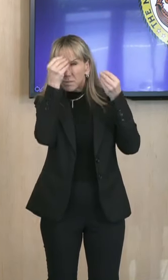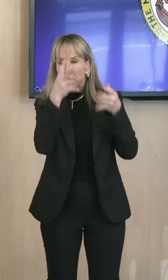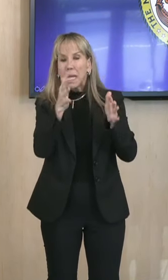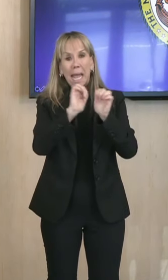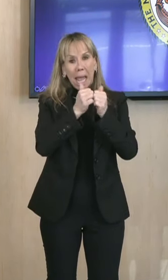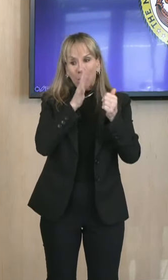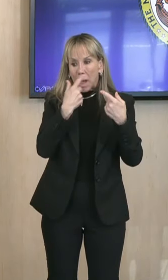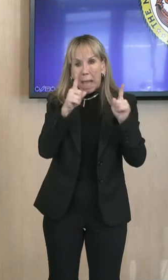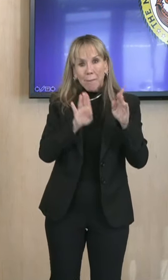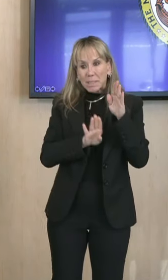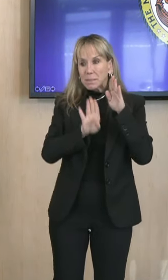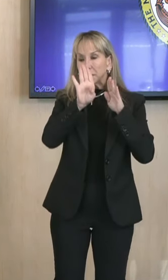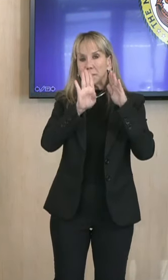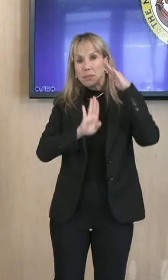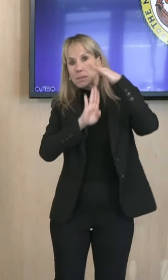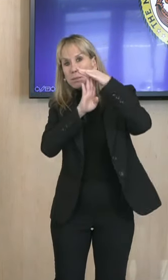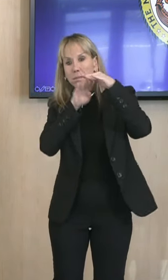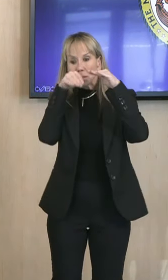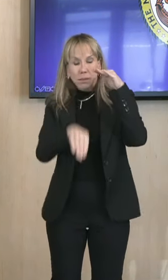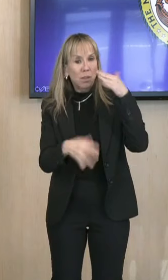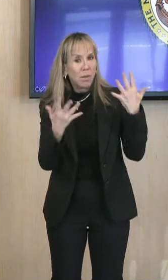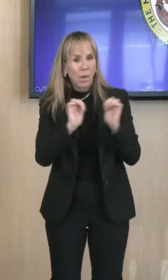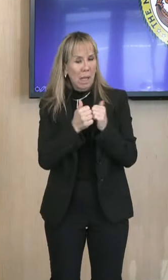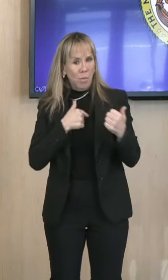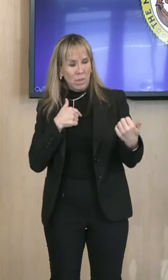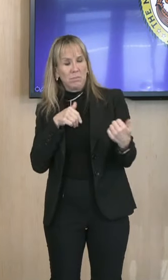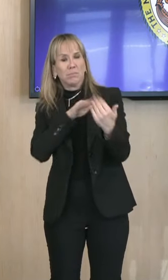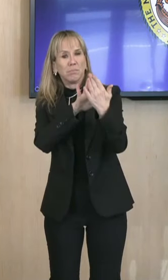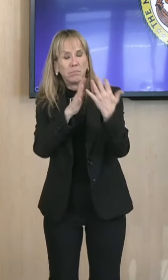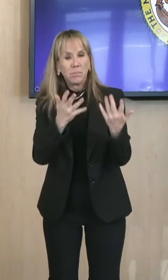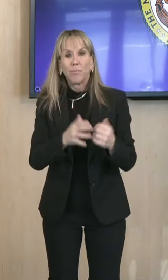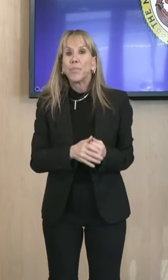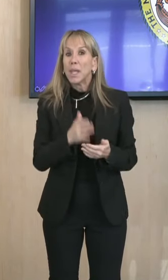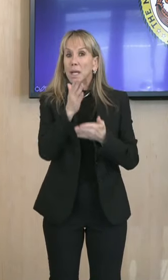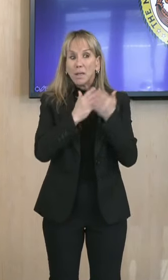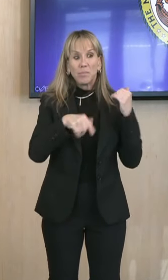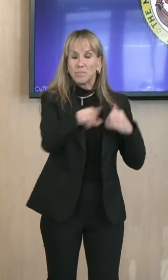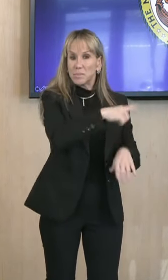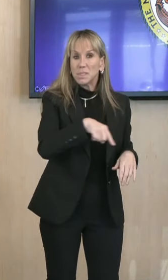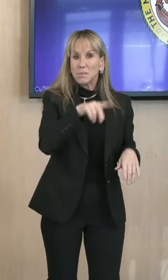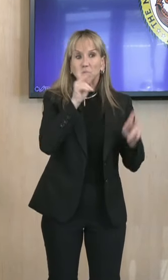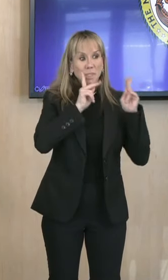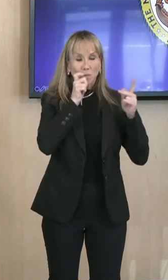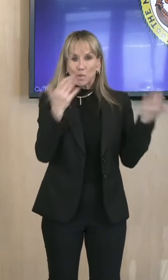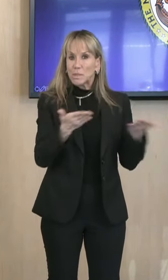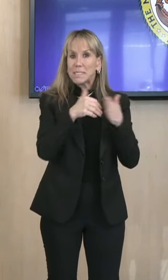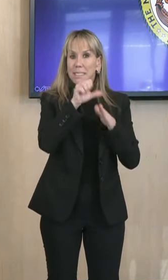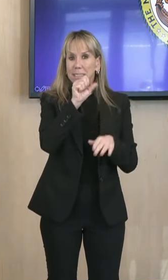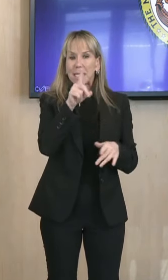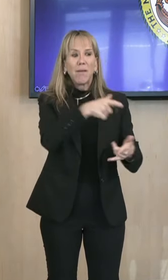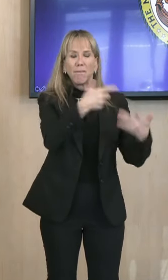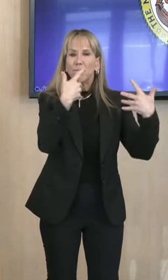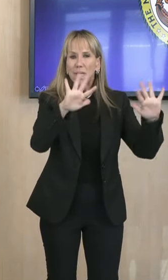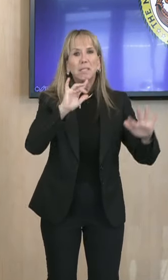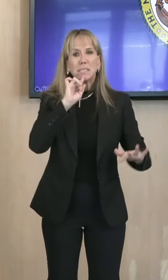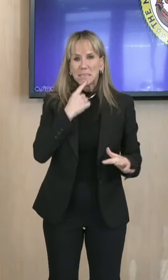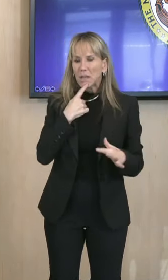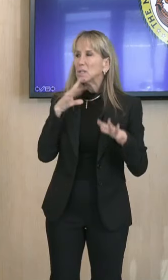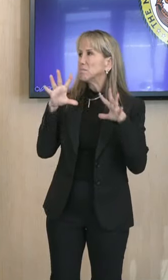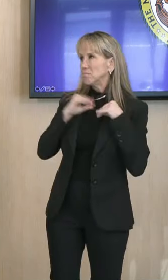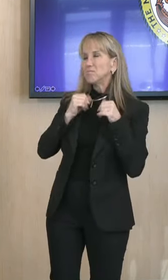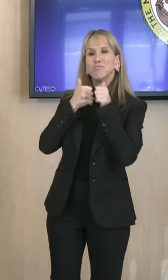go and how we meet this challenge. For those San Diegans who have taken the order seriously, and we know there are so many of you out